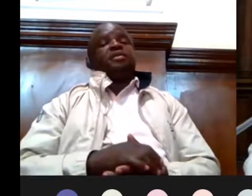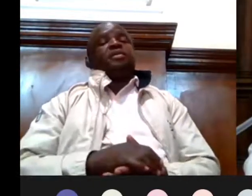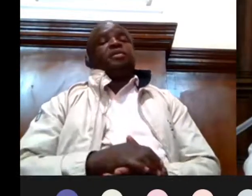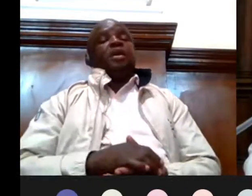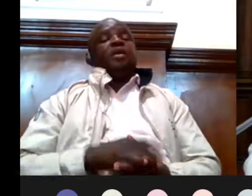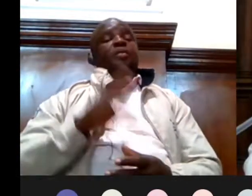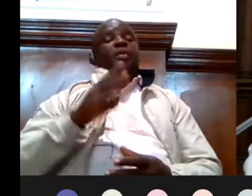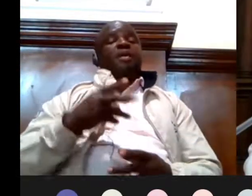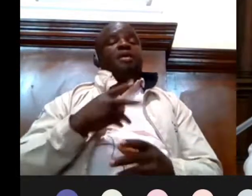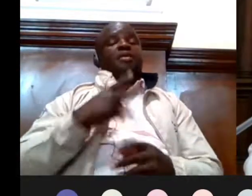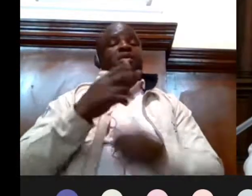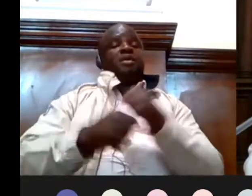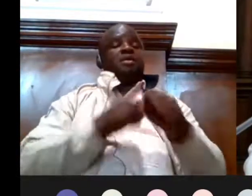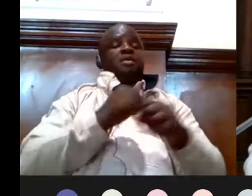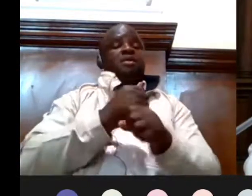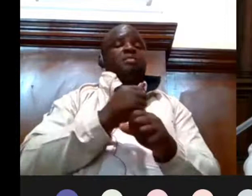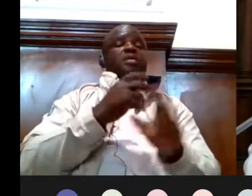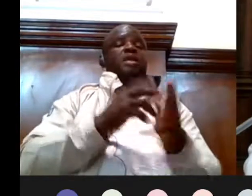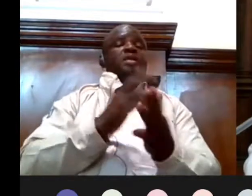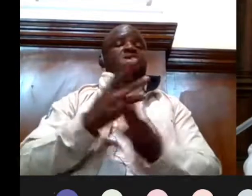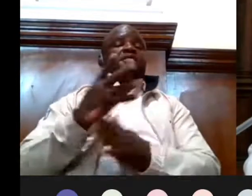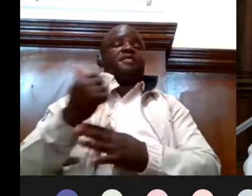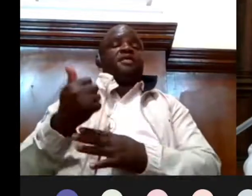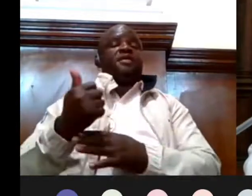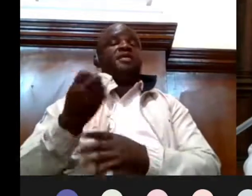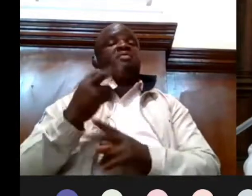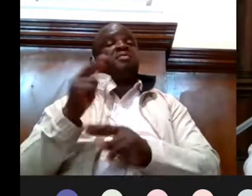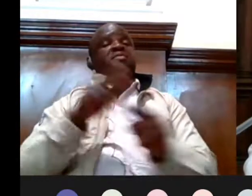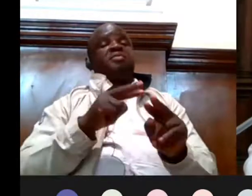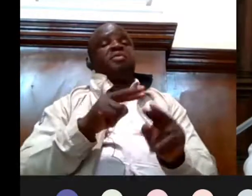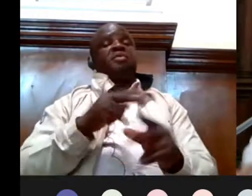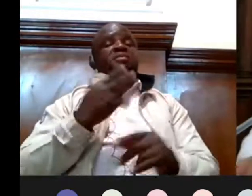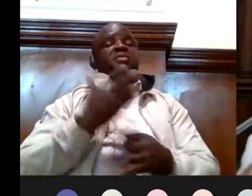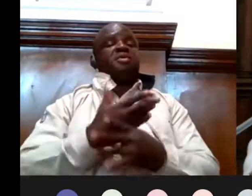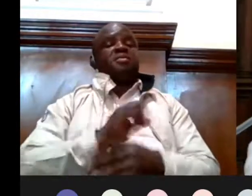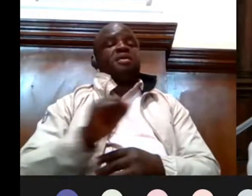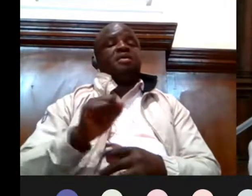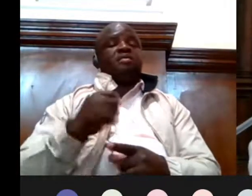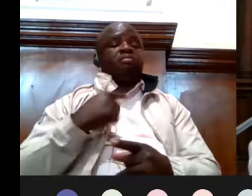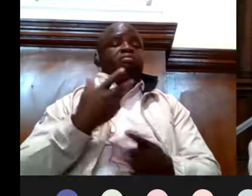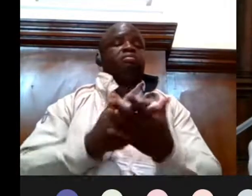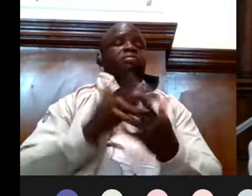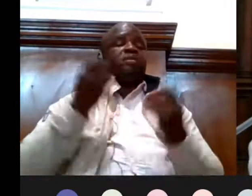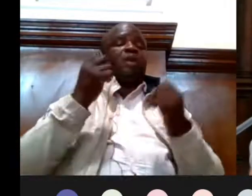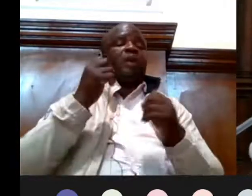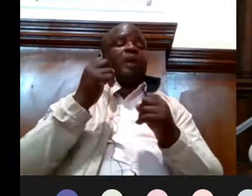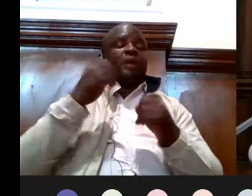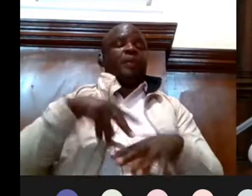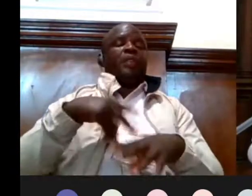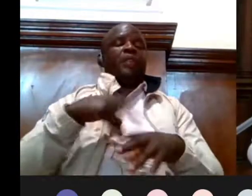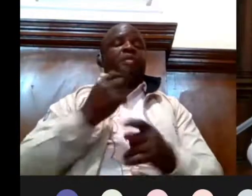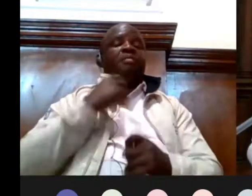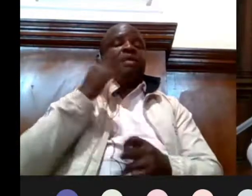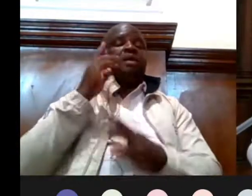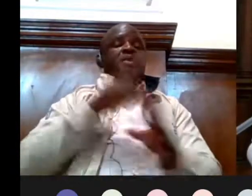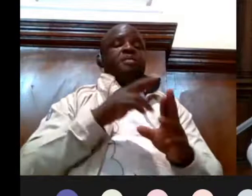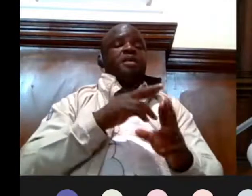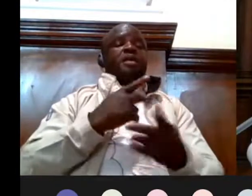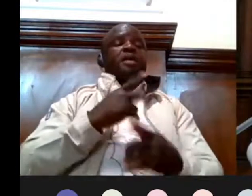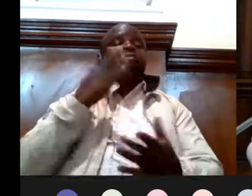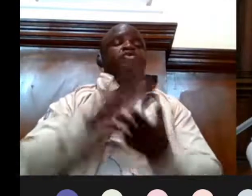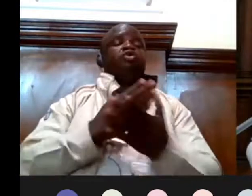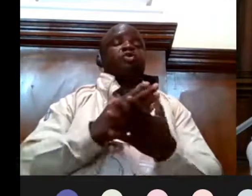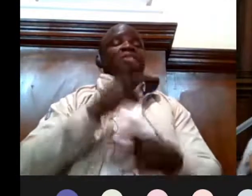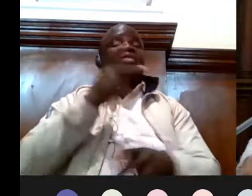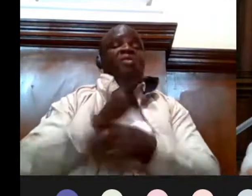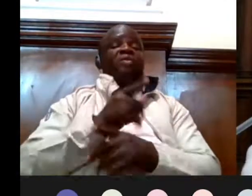baka 1956 xa bebona imisebenzi yabo siyichitha singayirecognize, ndiyakholwa apho